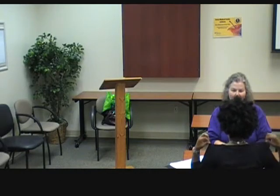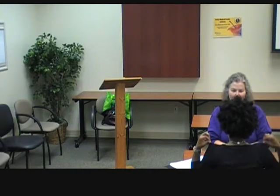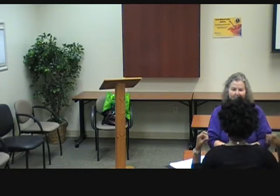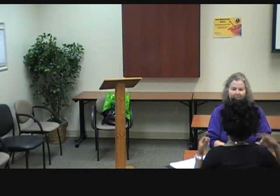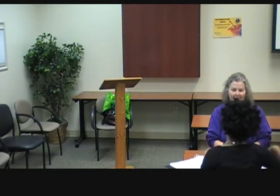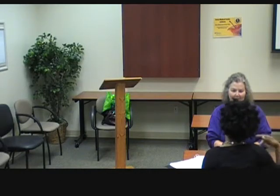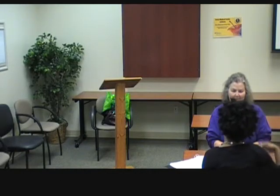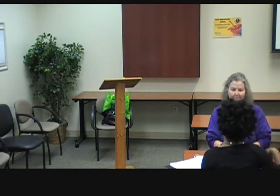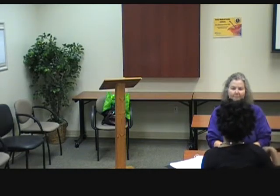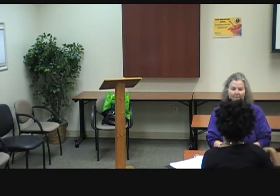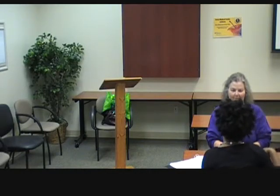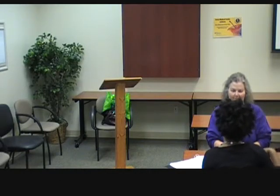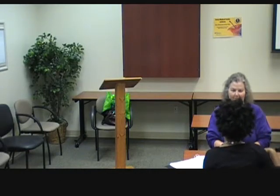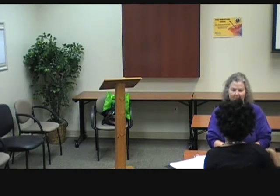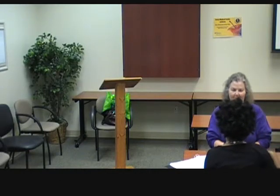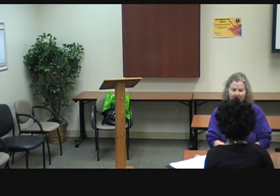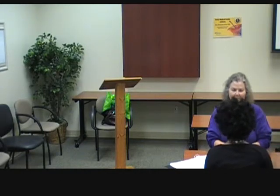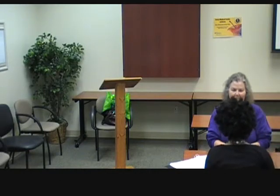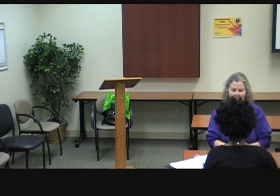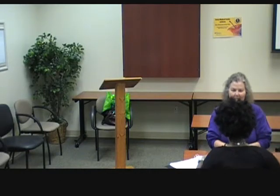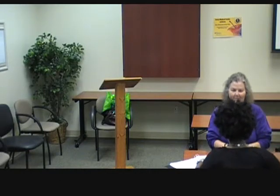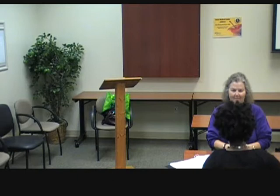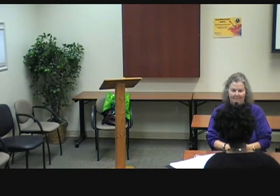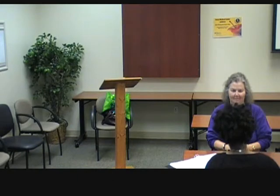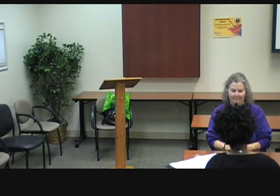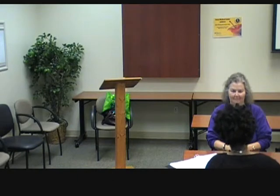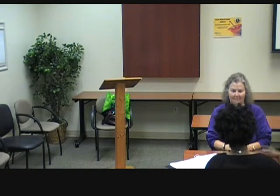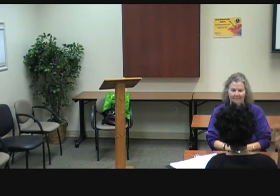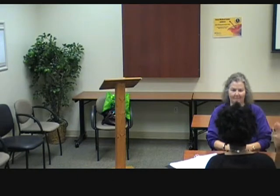I'm not choosing. They say sure. I'm gonna sign something.